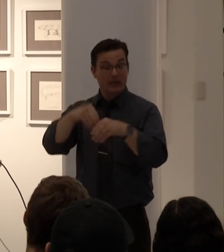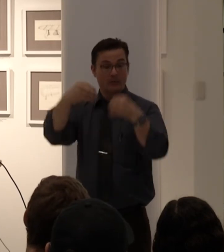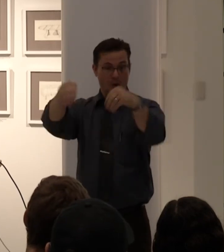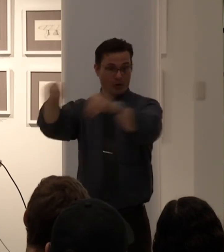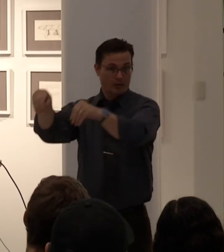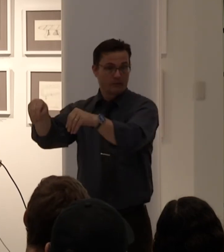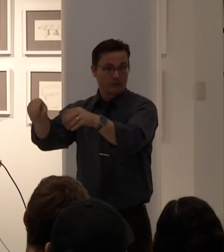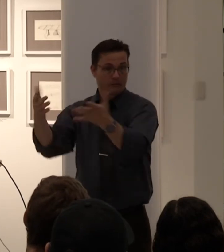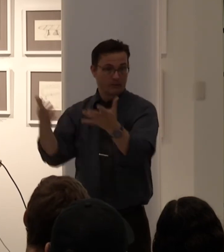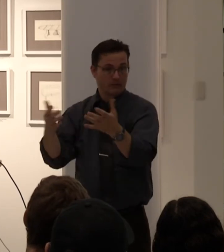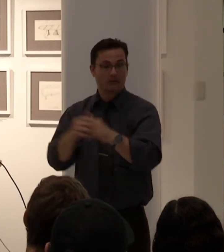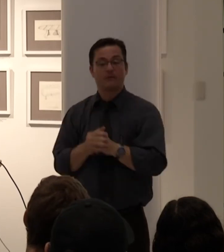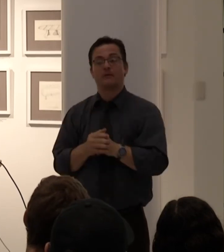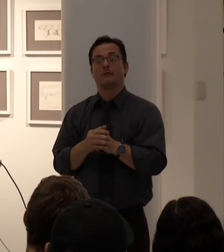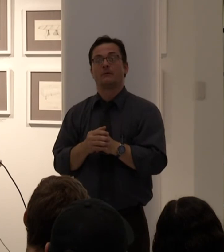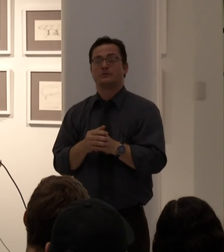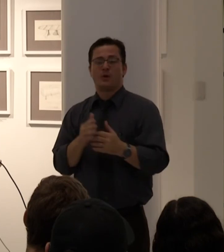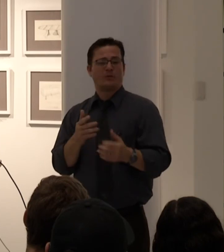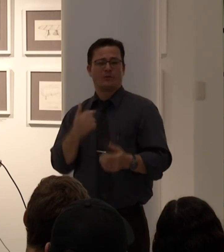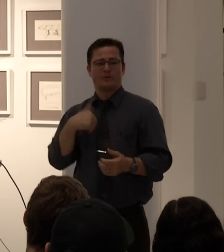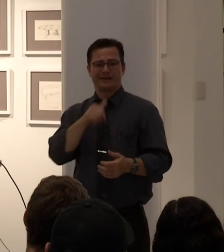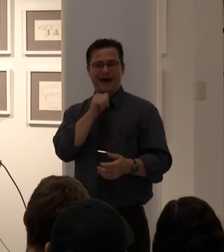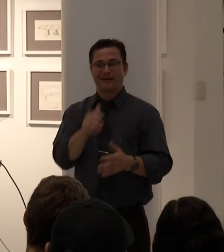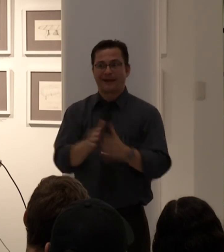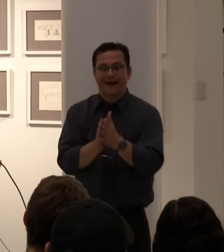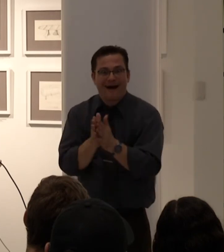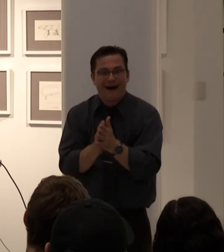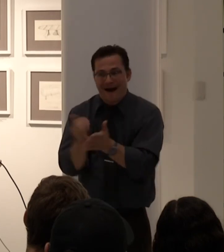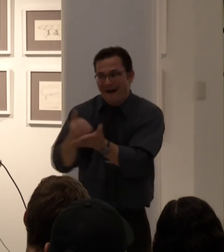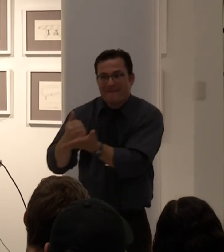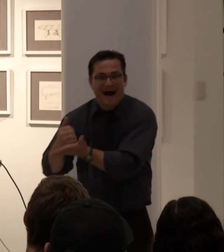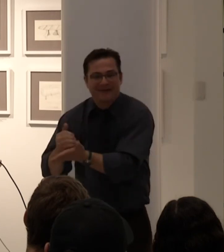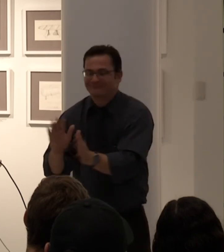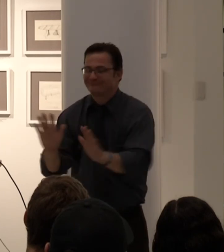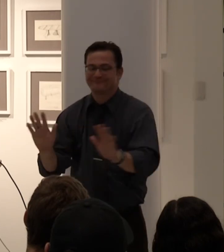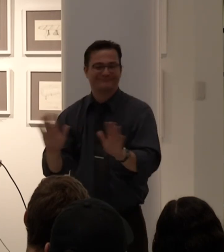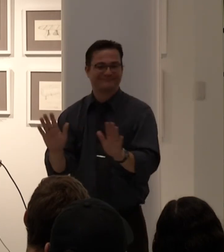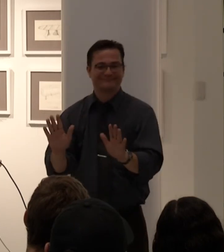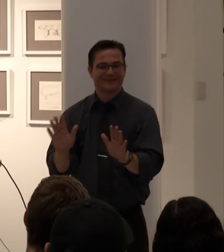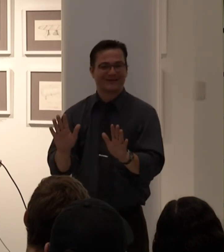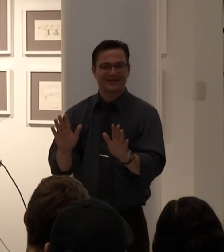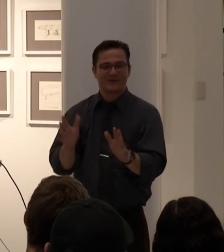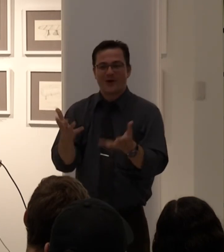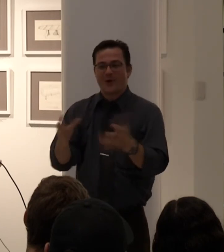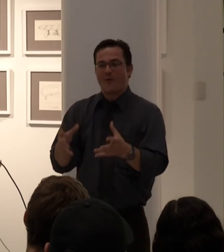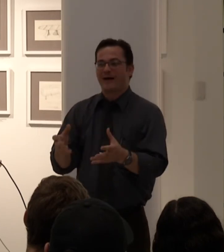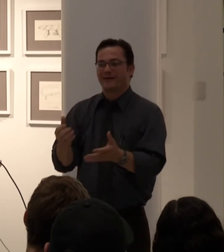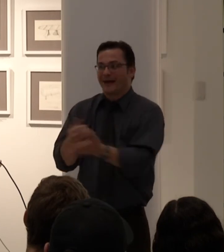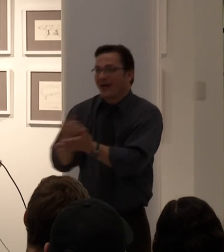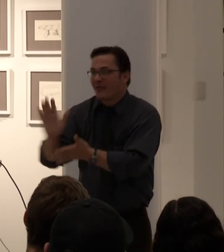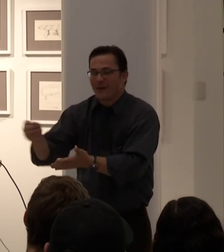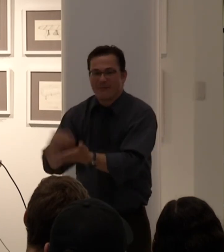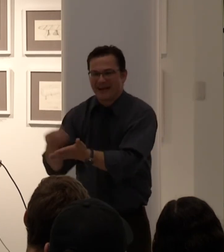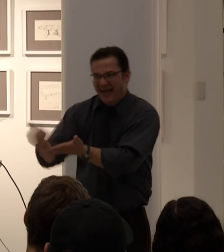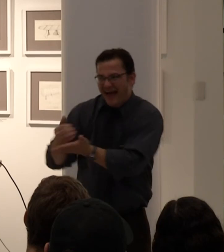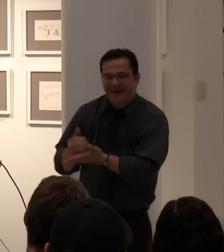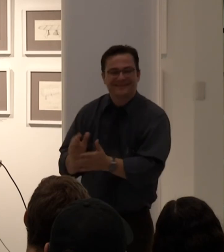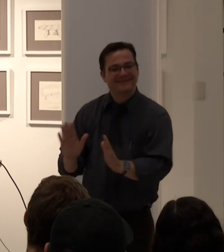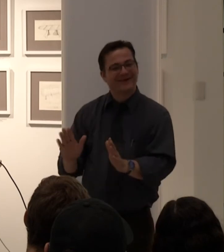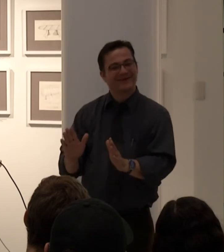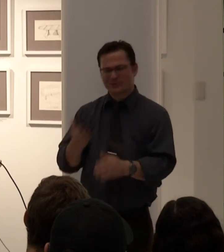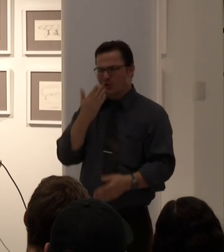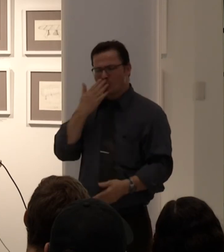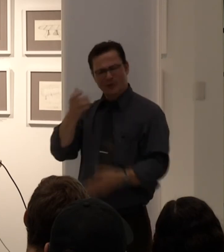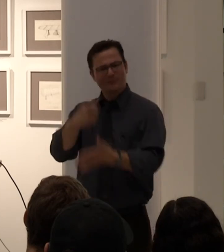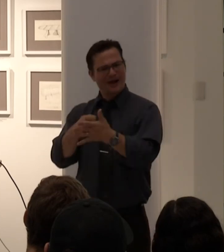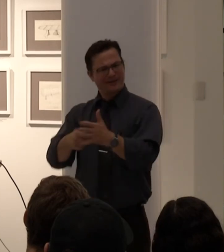marketplace. And the thing is that we're not looking and saying, how do we gouge whoever is the buyer? We look at it and say, this is a great price.